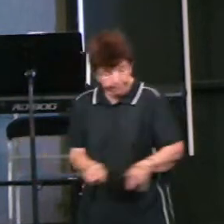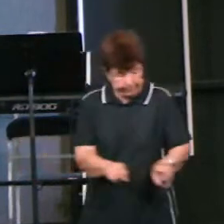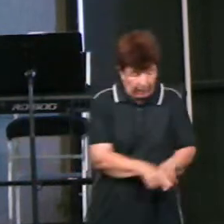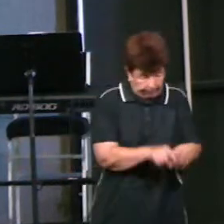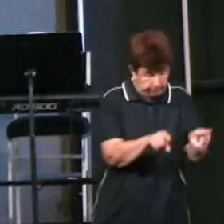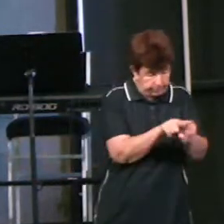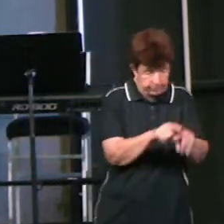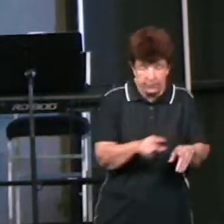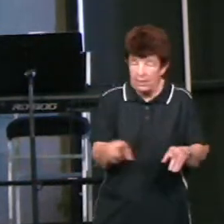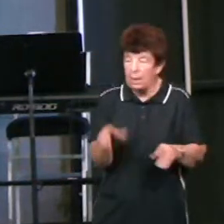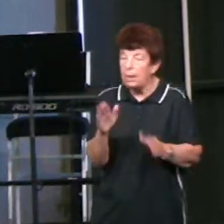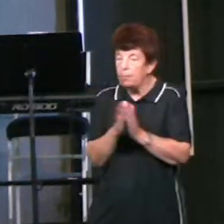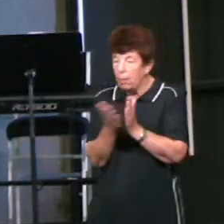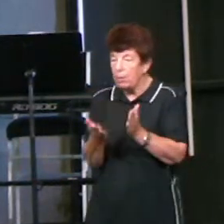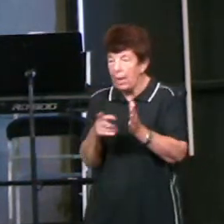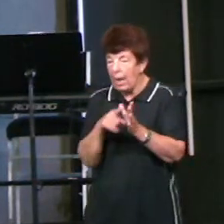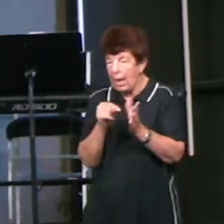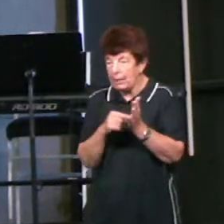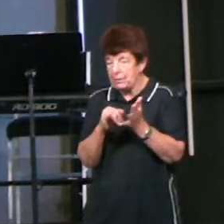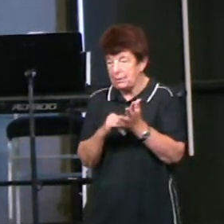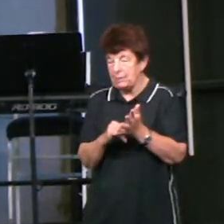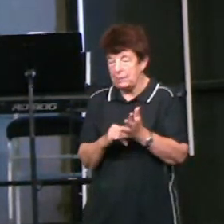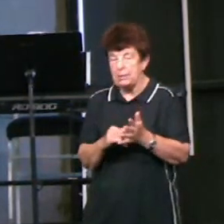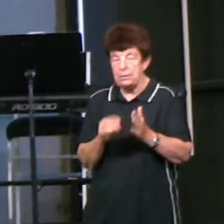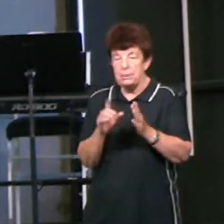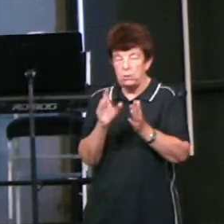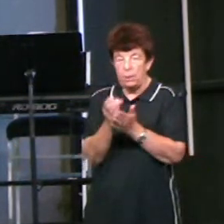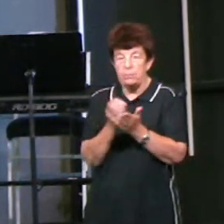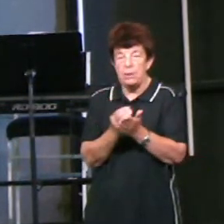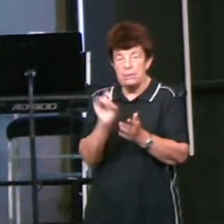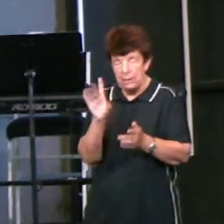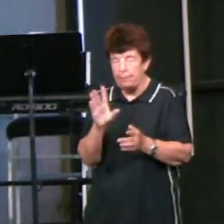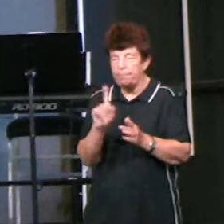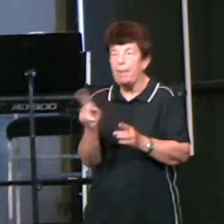to Acts 10. But before we read, would you join me in prayer?